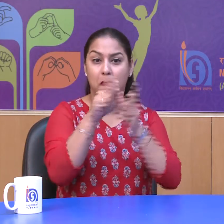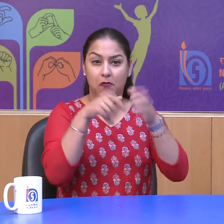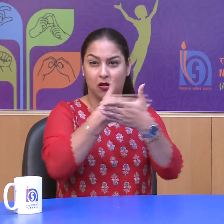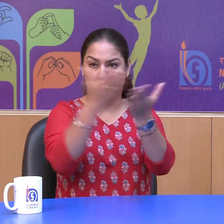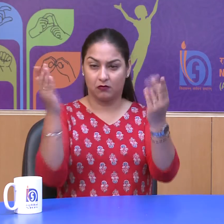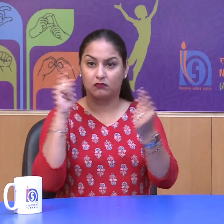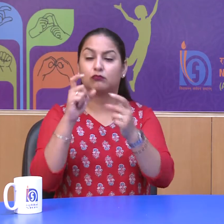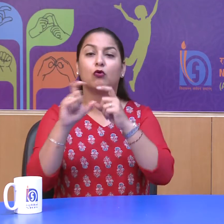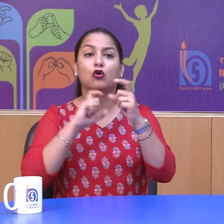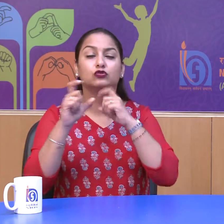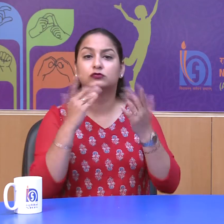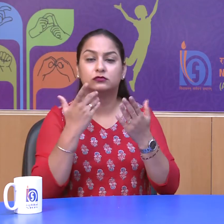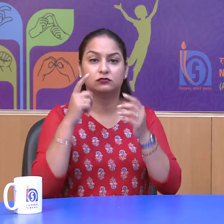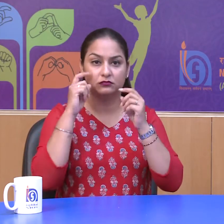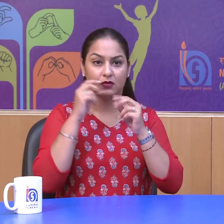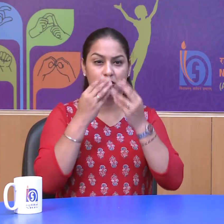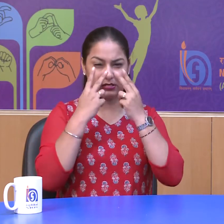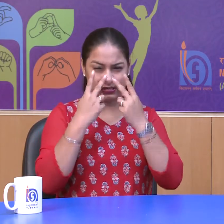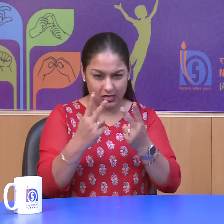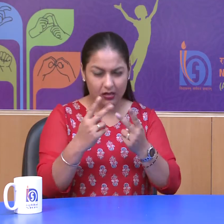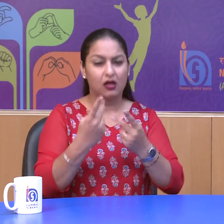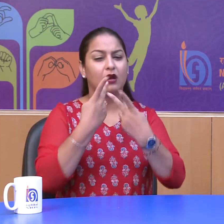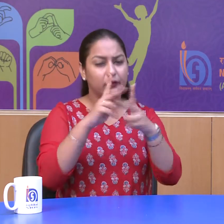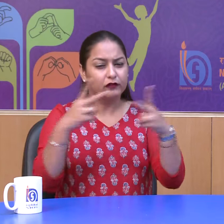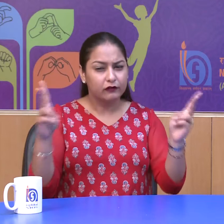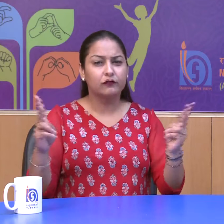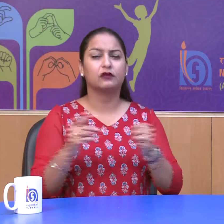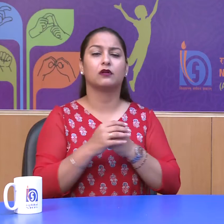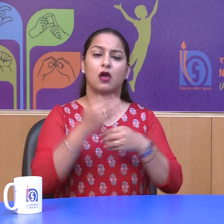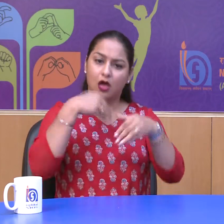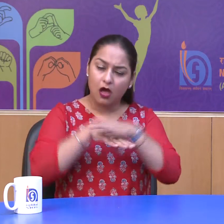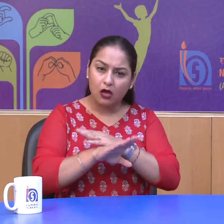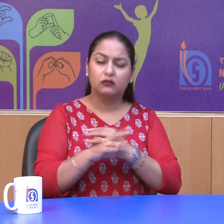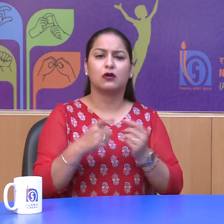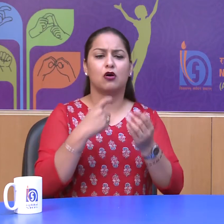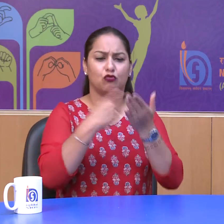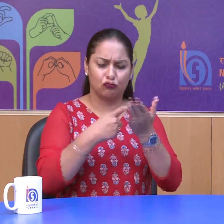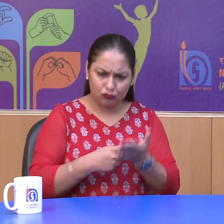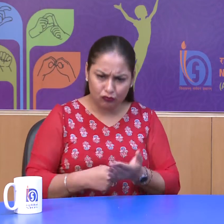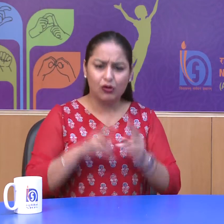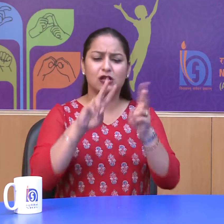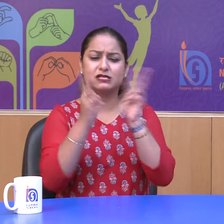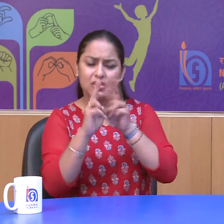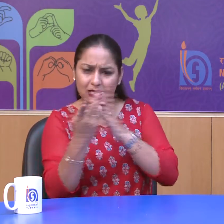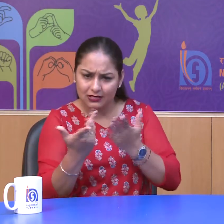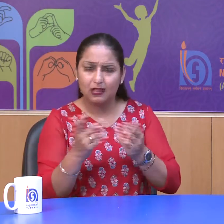and influence various aspects of democratic process such as voting